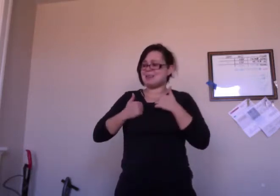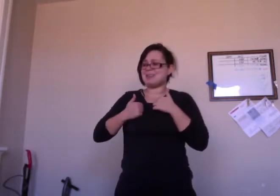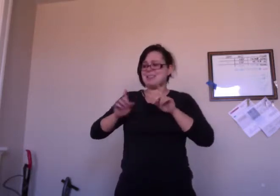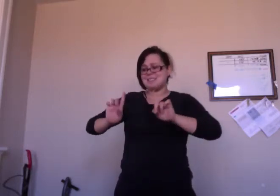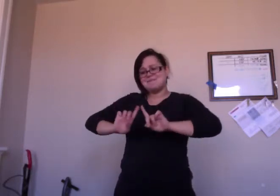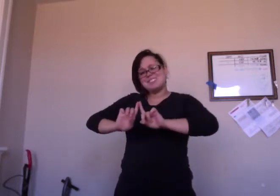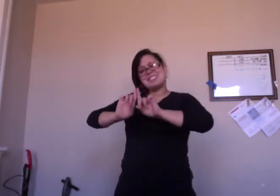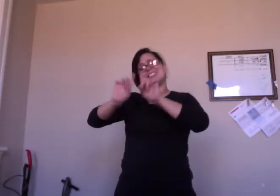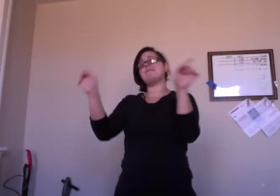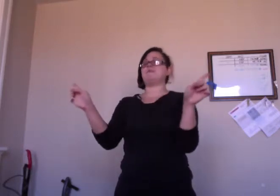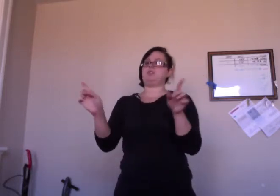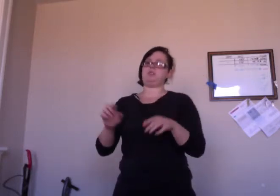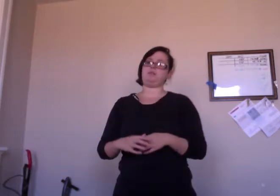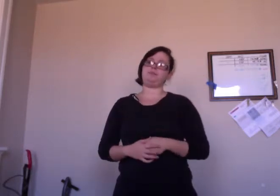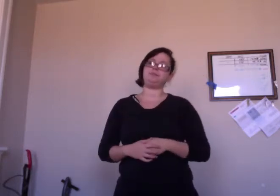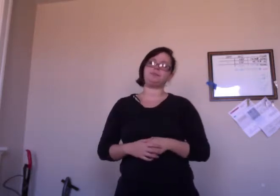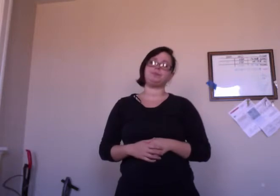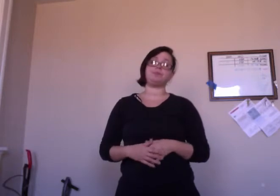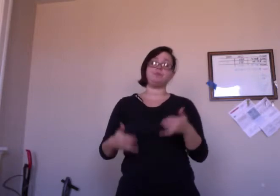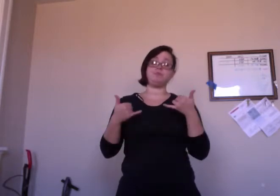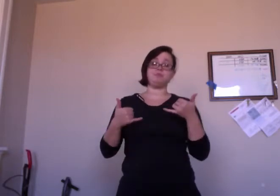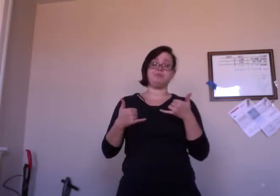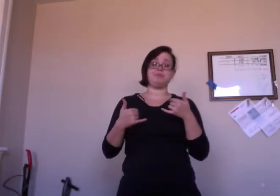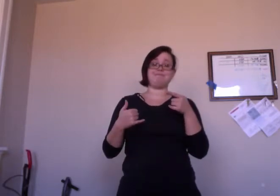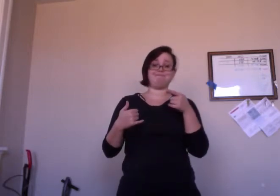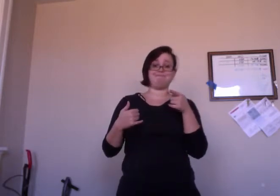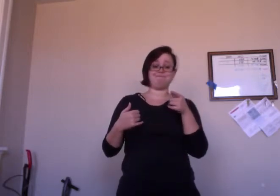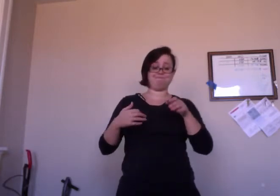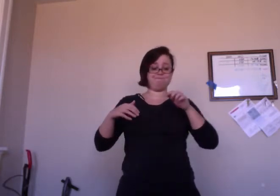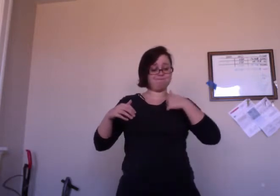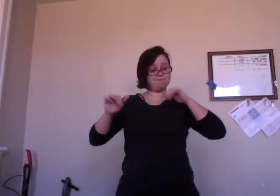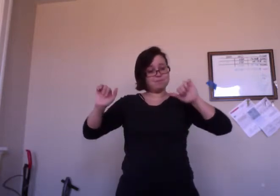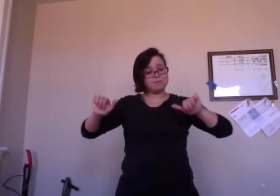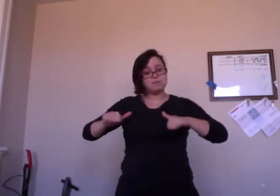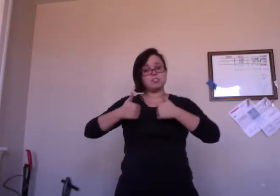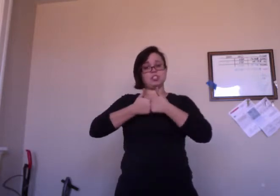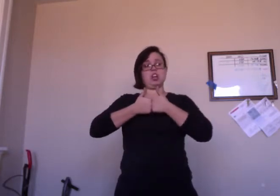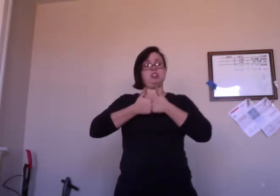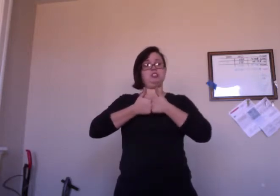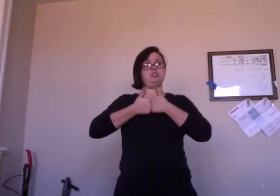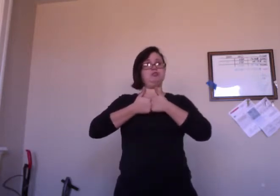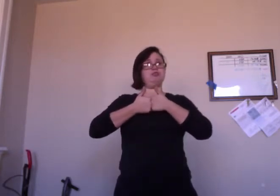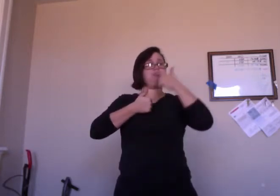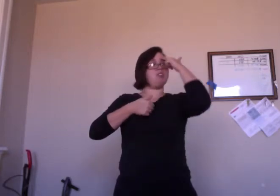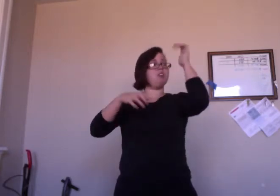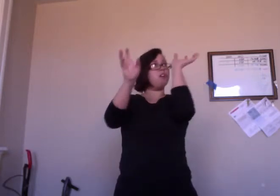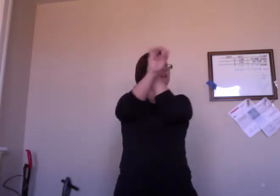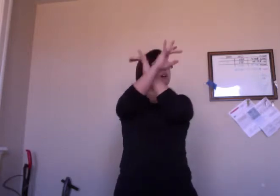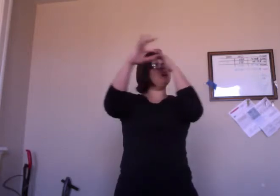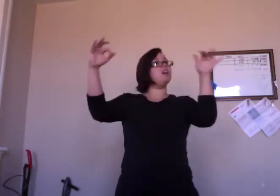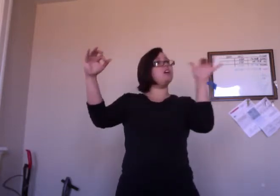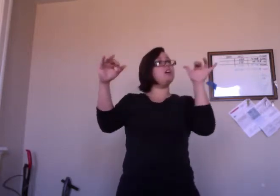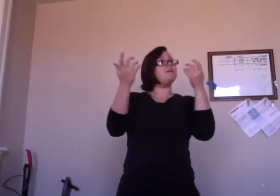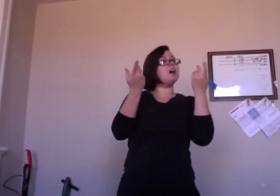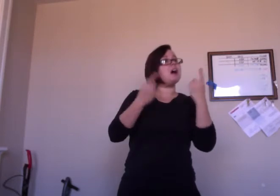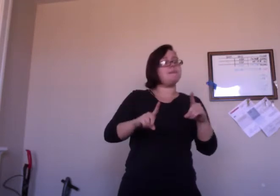today. Imagine the same thing happens on your plane, and please don't. But imagine, and how would you change?